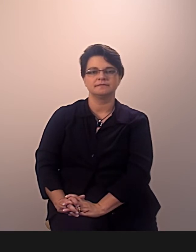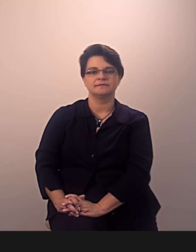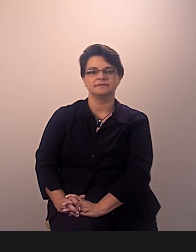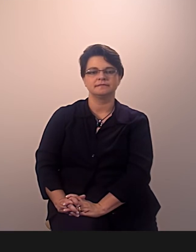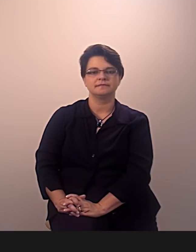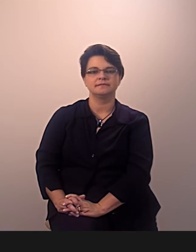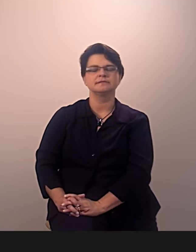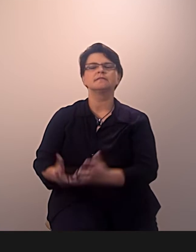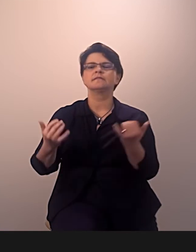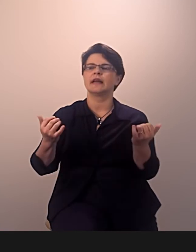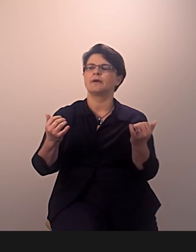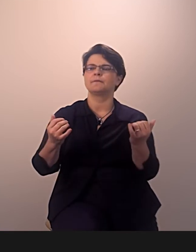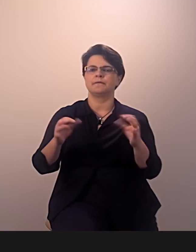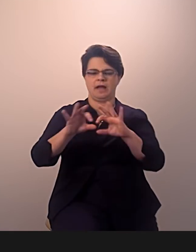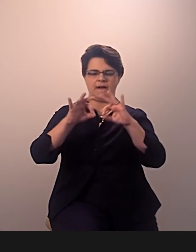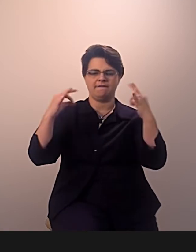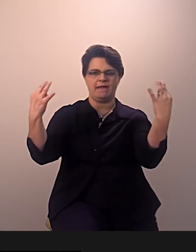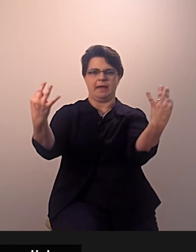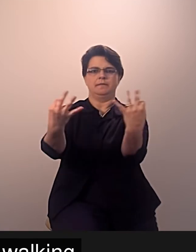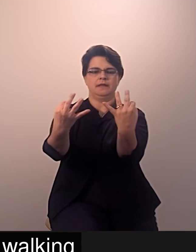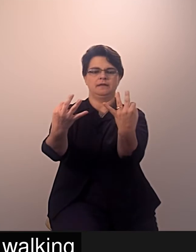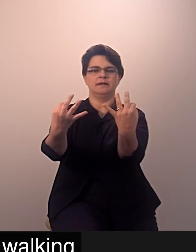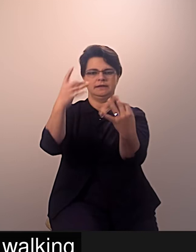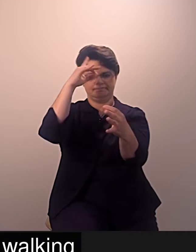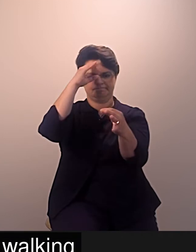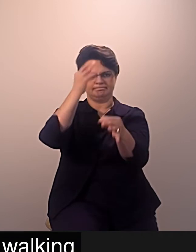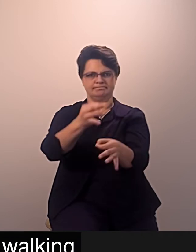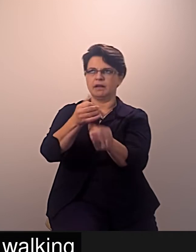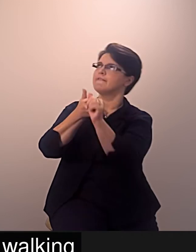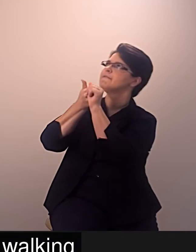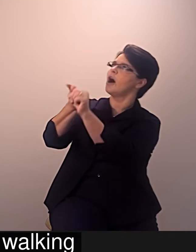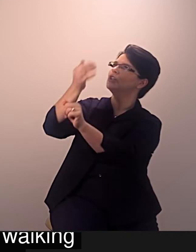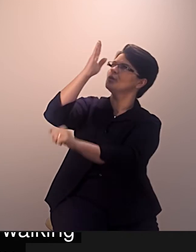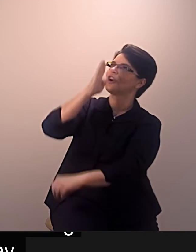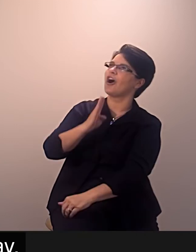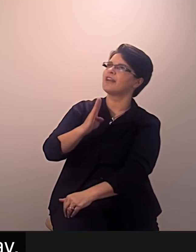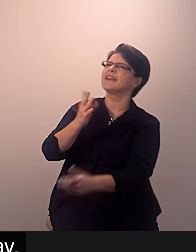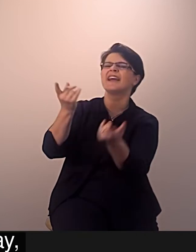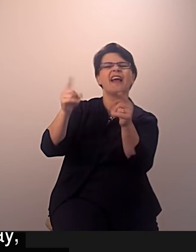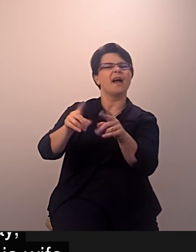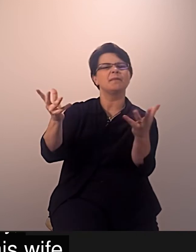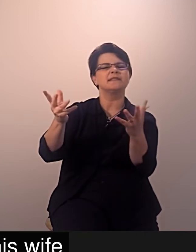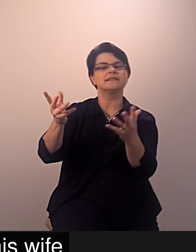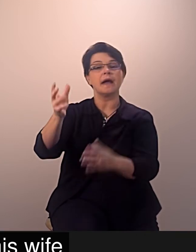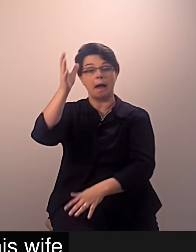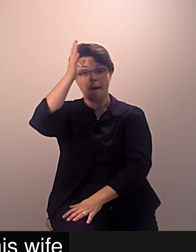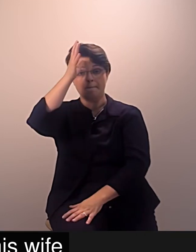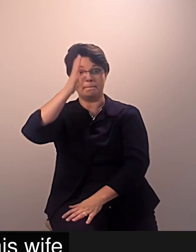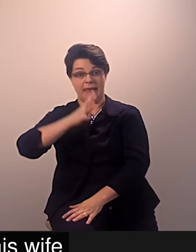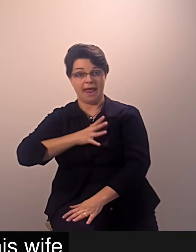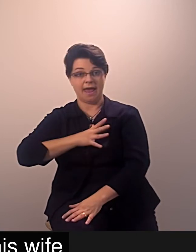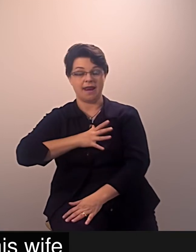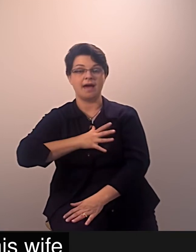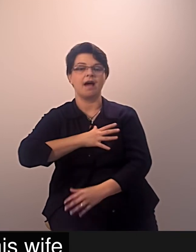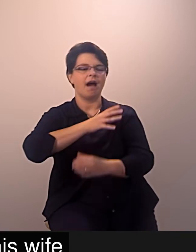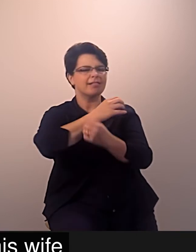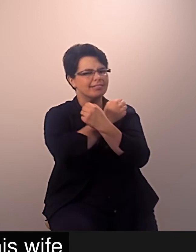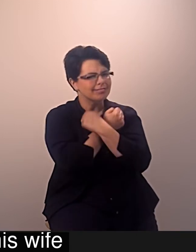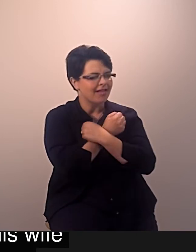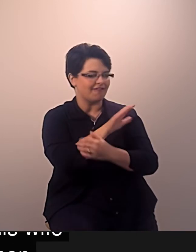When a family is walking in God's way, the man loves his wife and the woman honors her